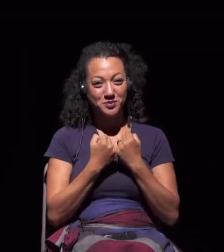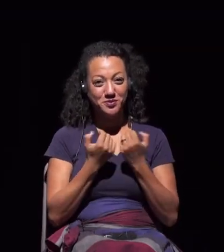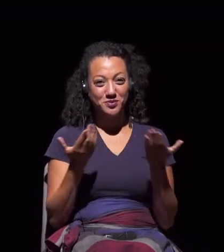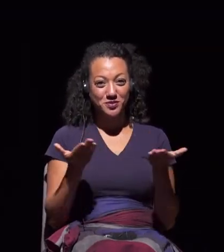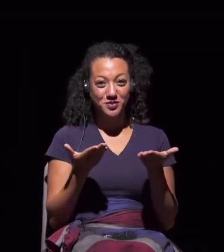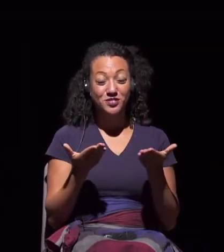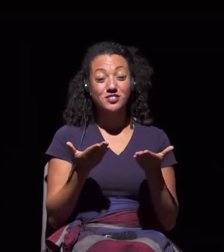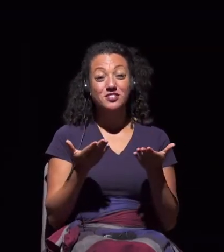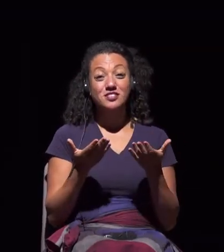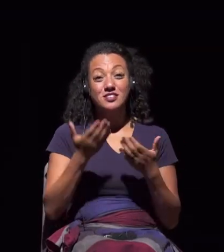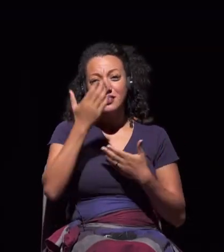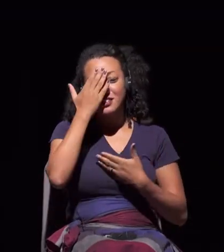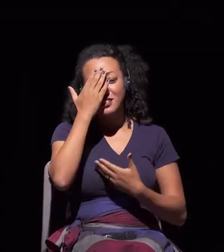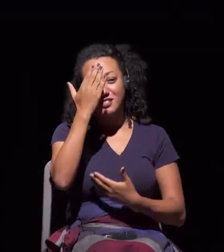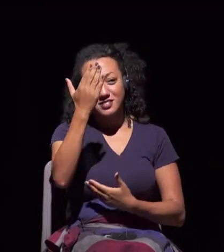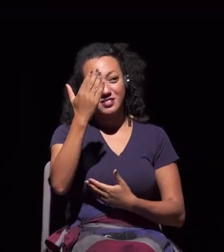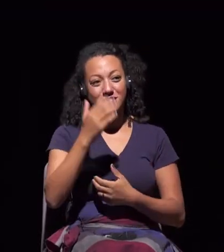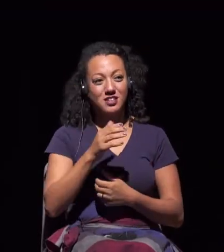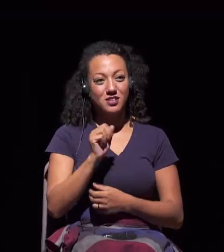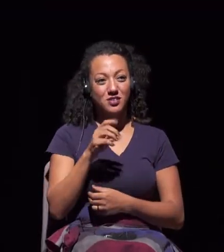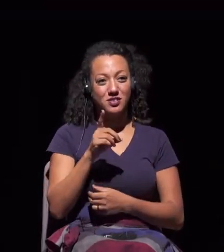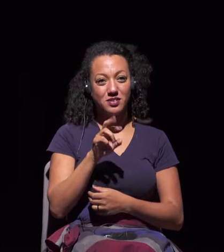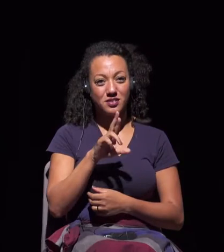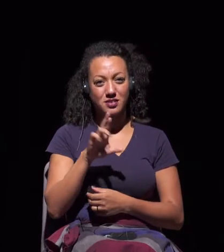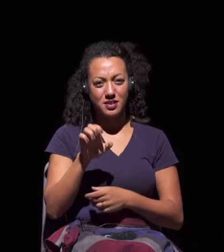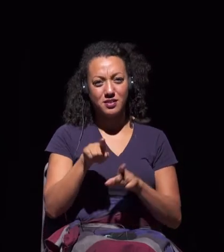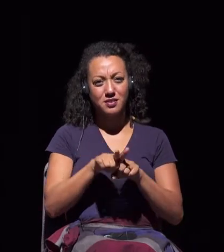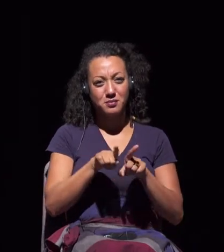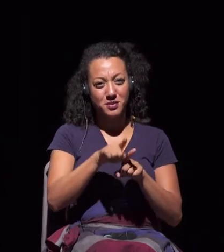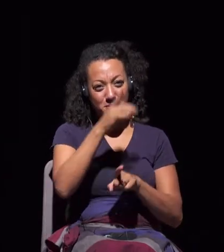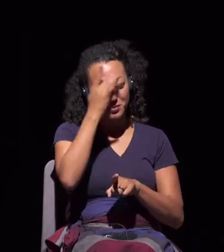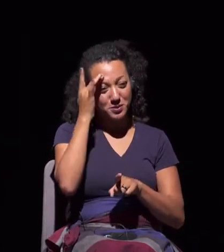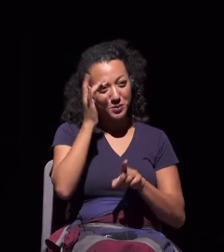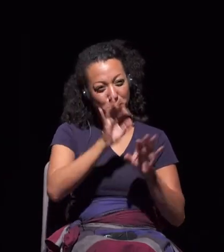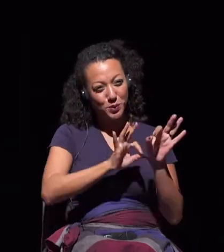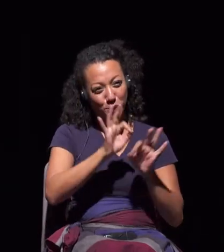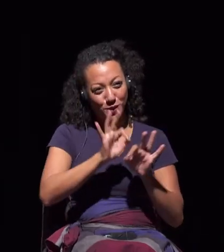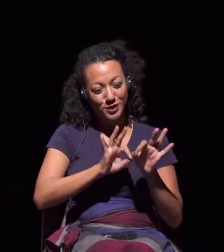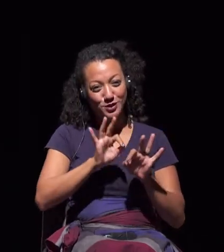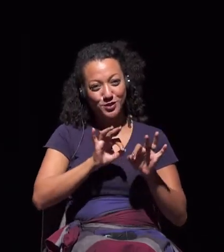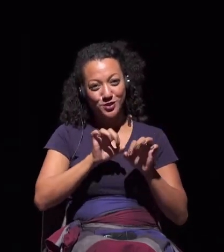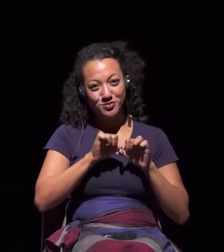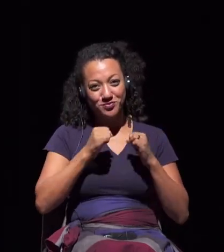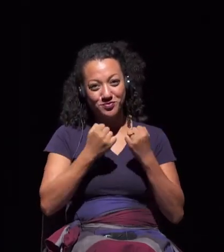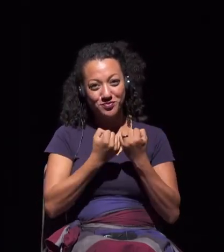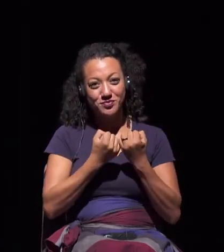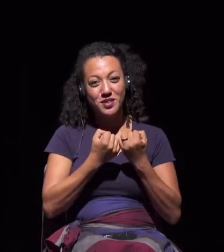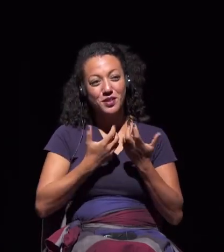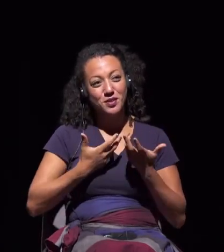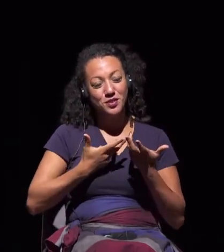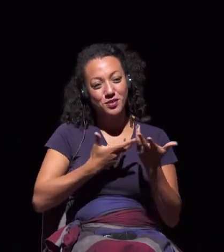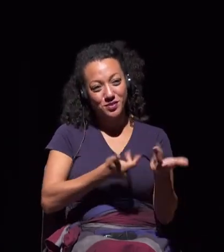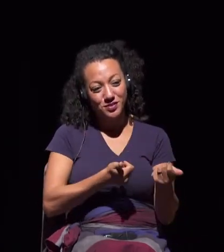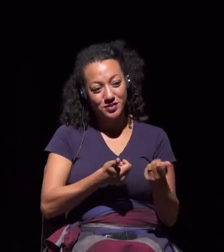Andre and the organizers of this symposium for inviting me to be part of the